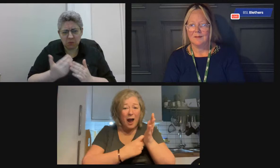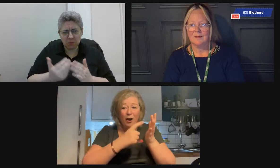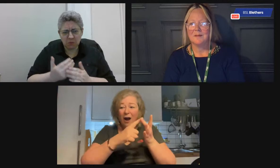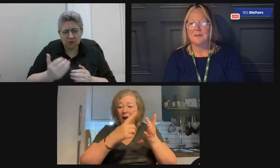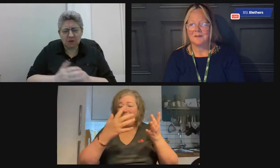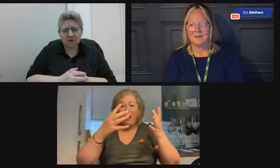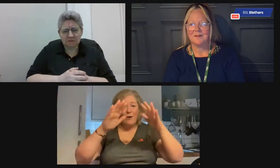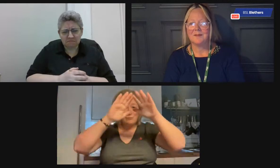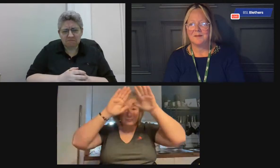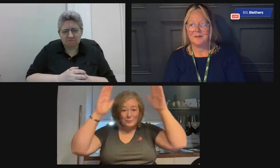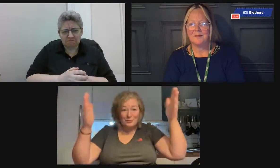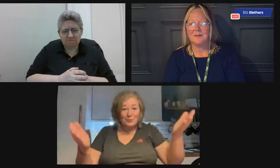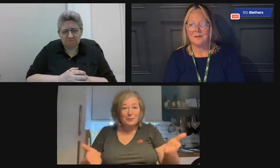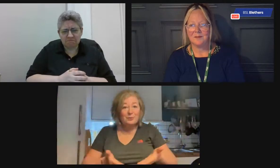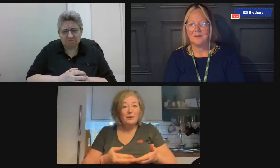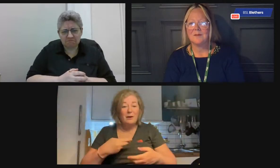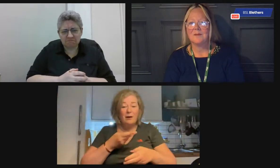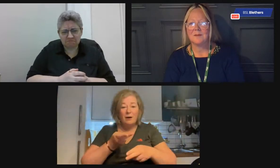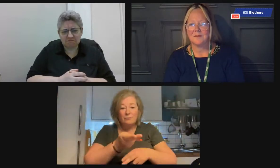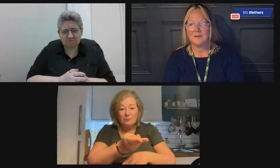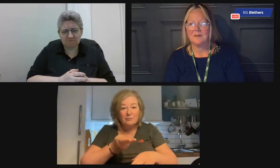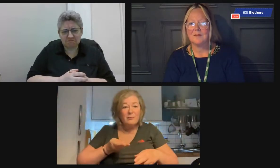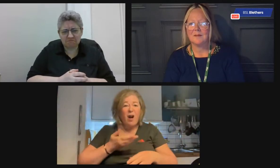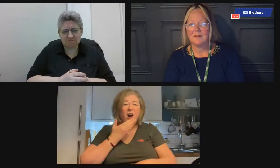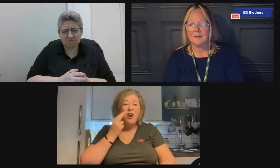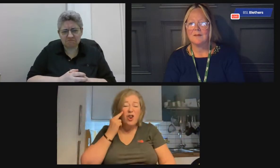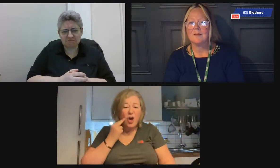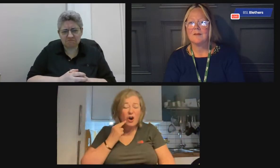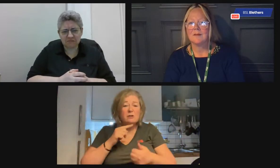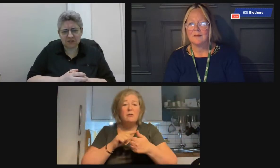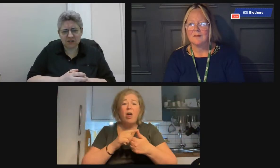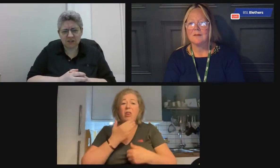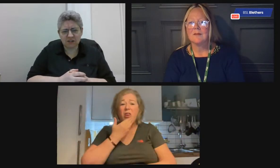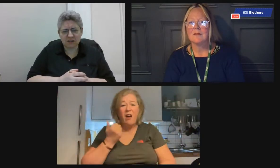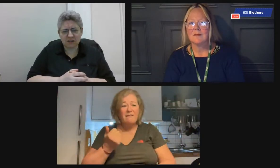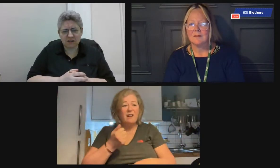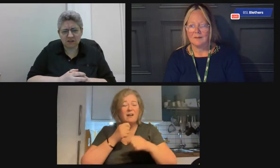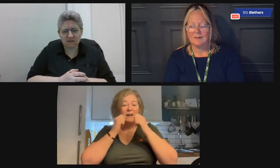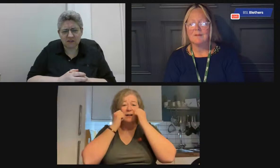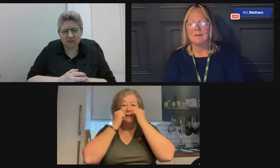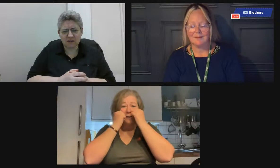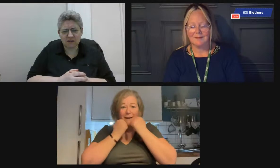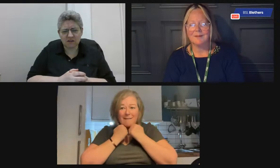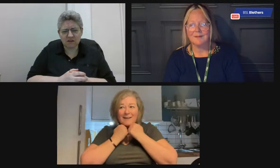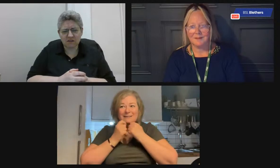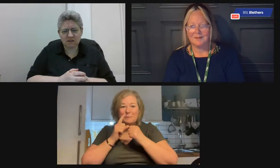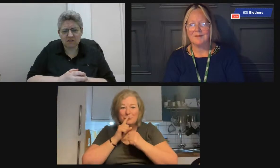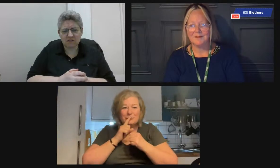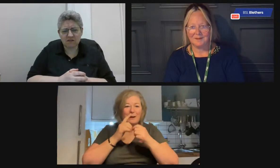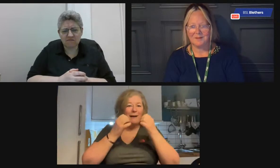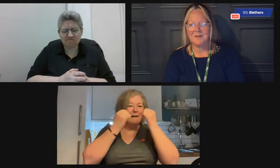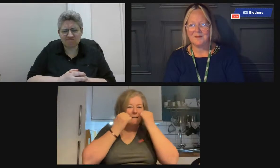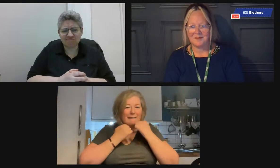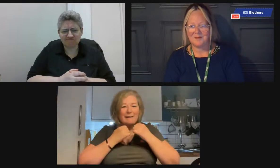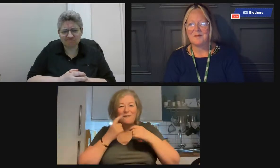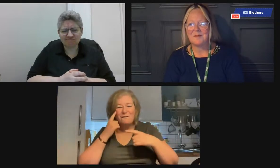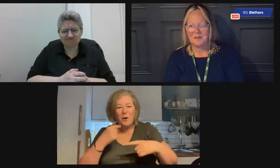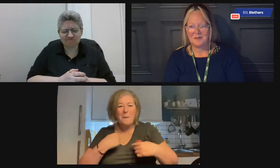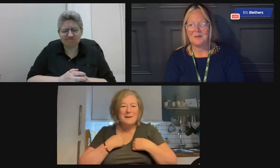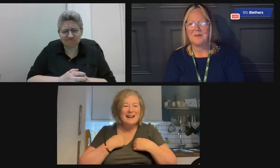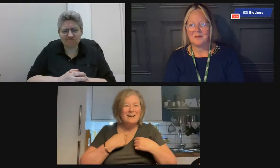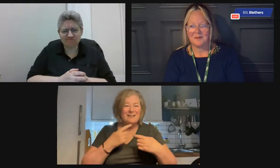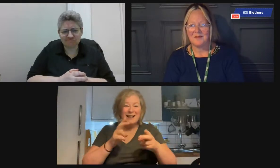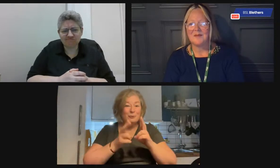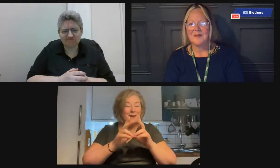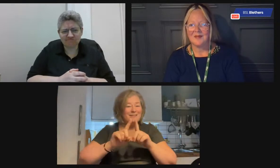The machine is incredible. And I went into an MRI machine for them to check if all the cells were gone. And the staff were